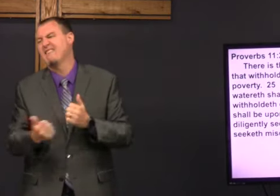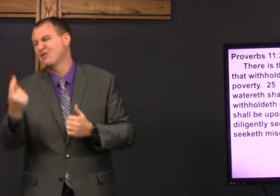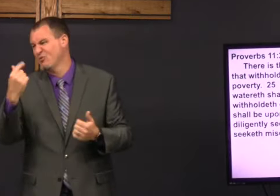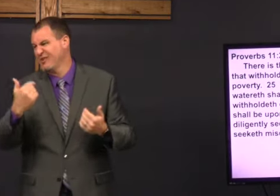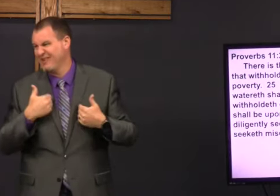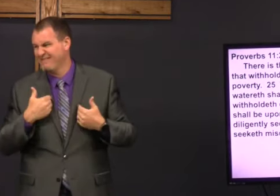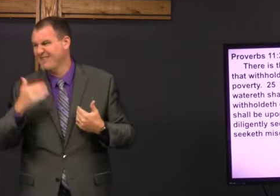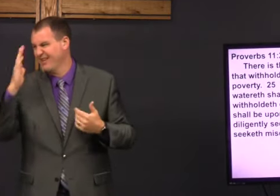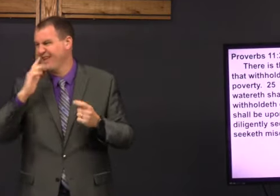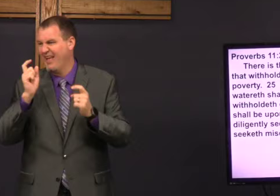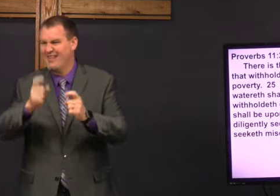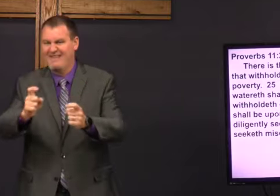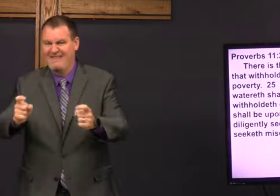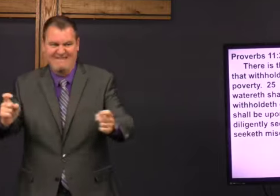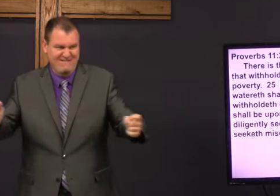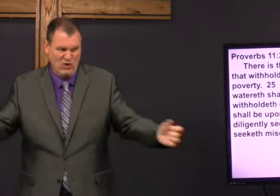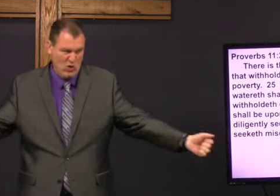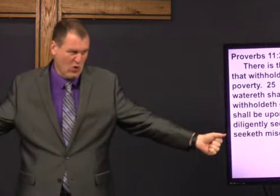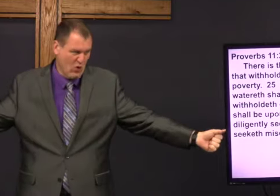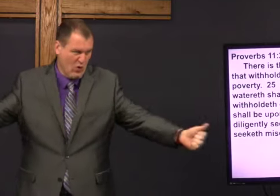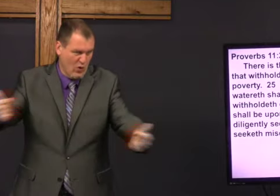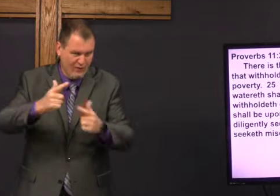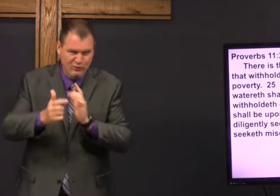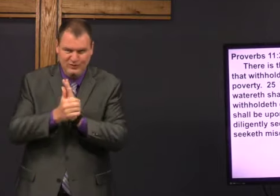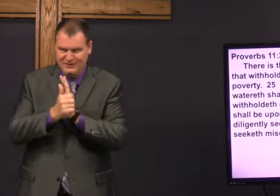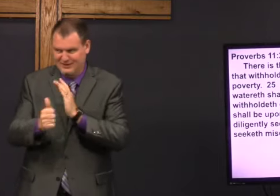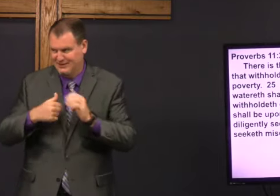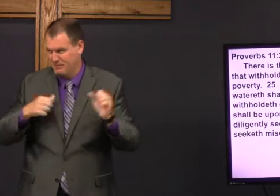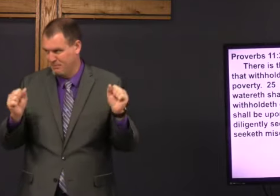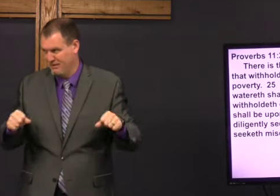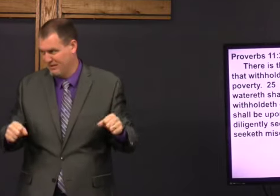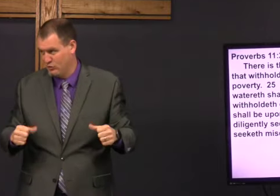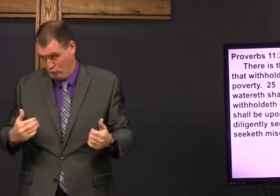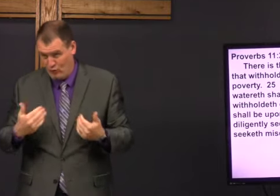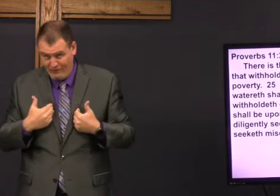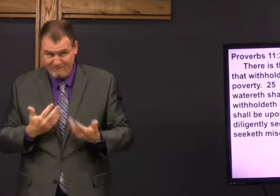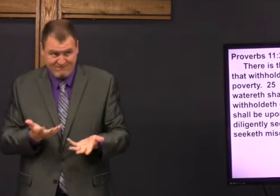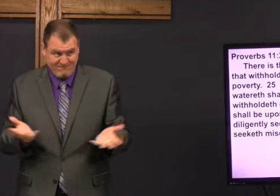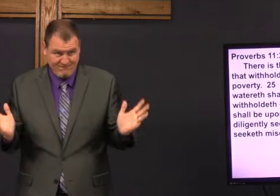have many abilities. Everyone has abilities. All of you have God-given abilities.